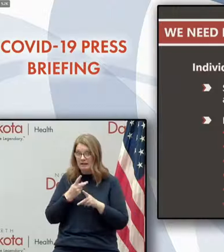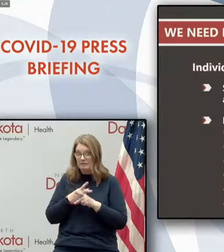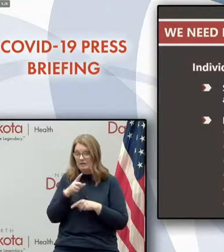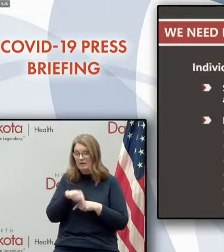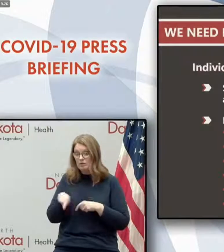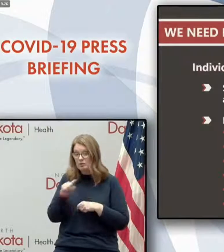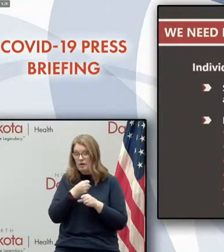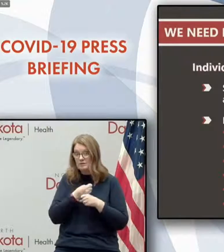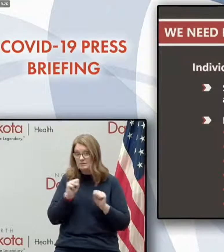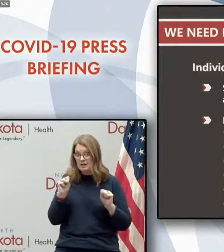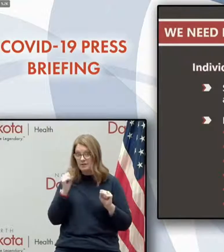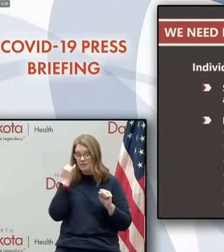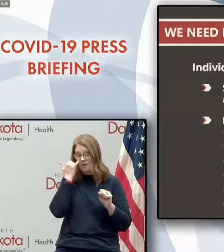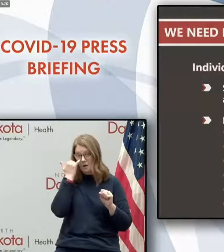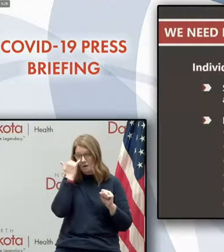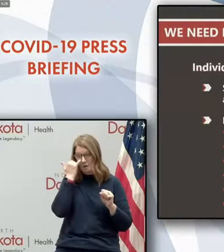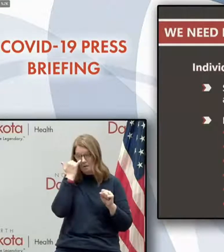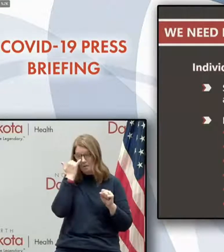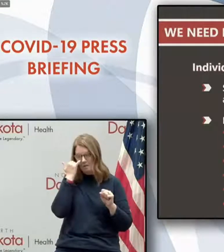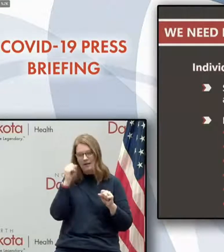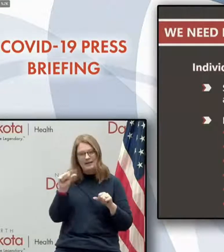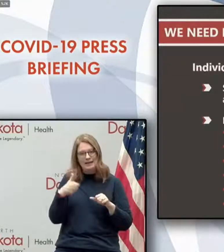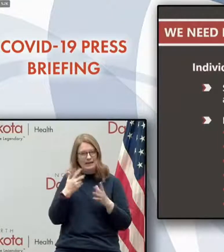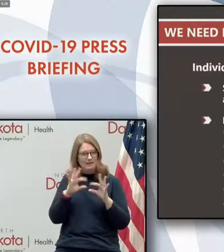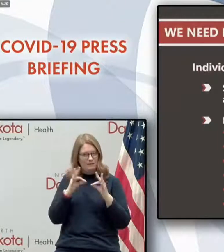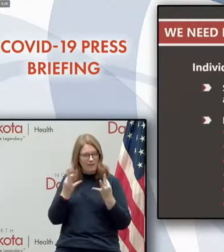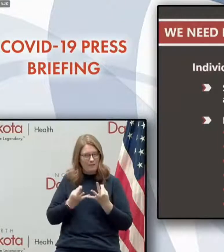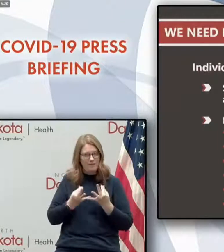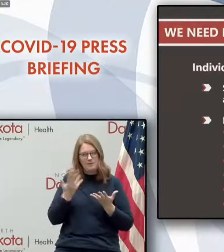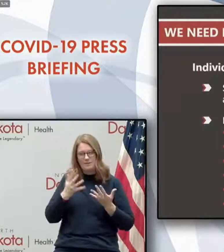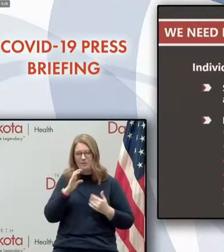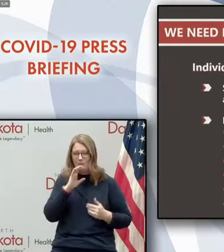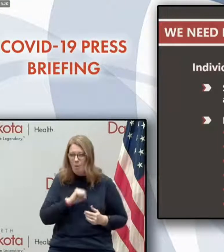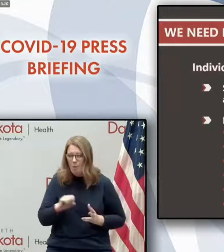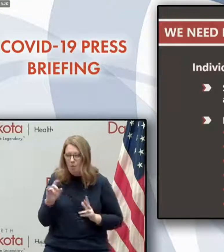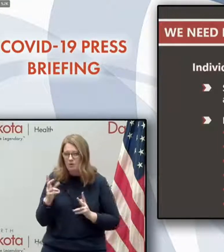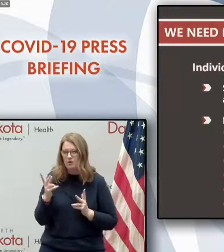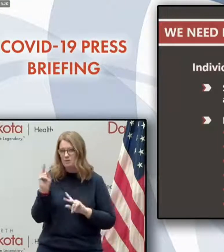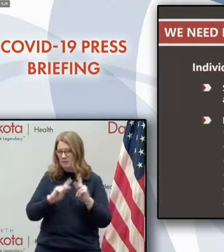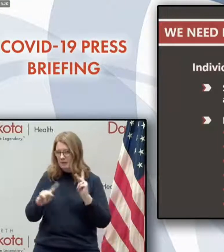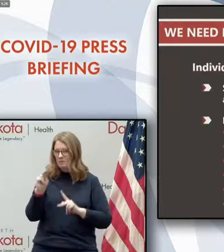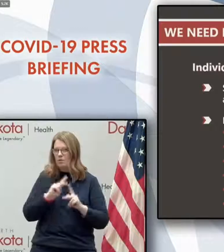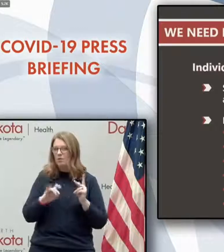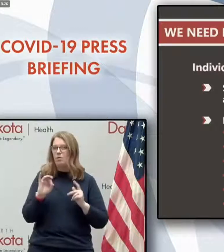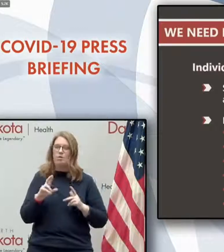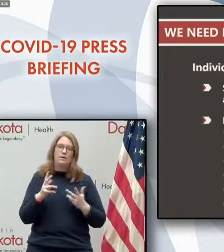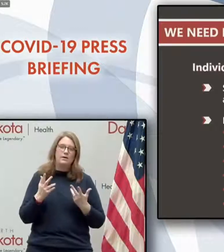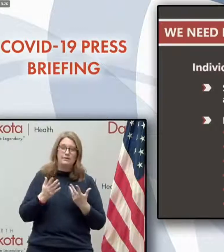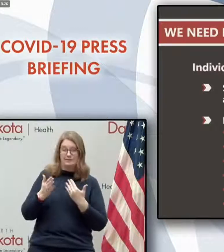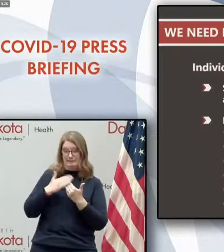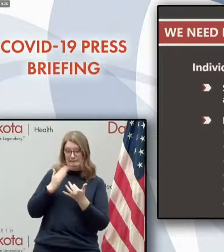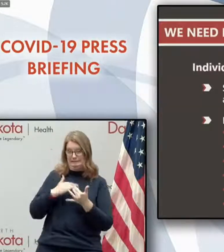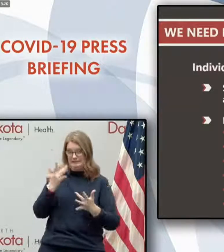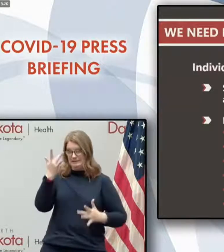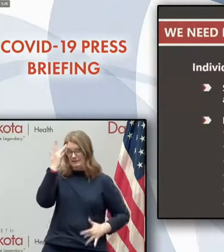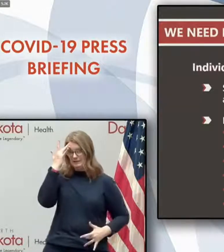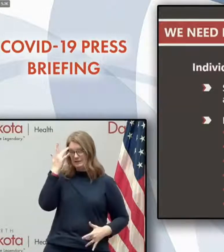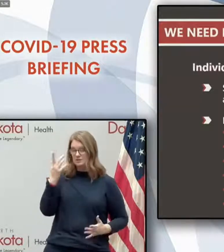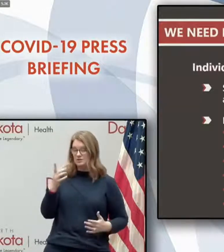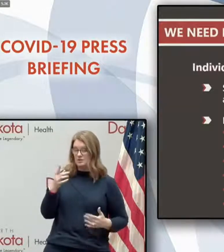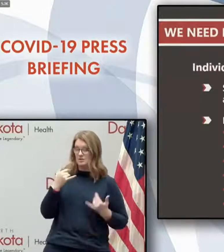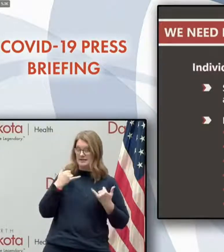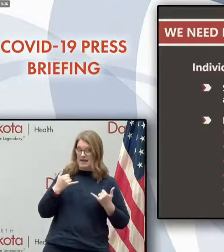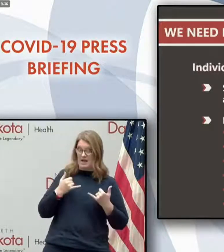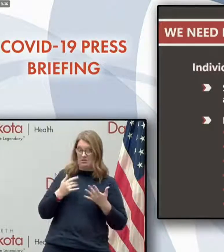you're protecting any family members that might be elderly or vulnerable that you're planning on seeing by being extra smart in